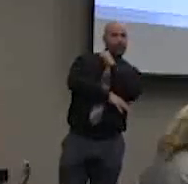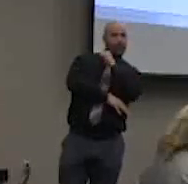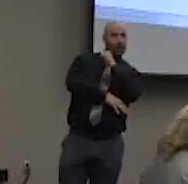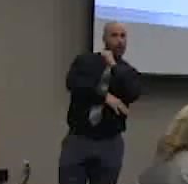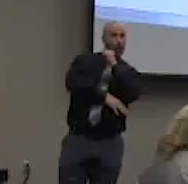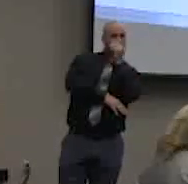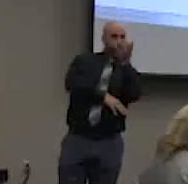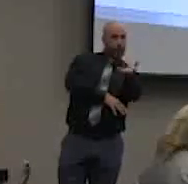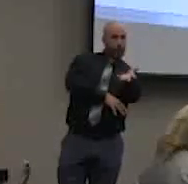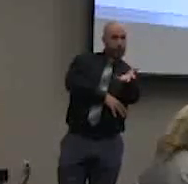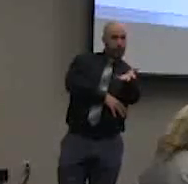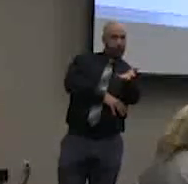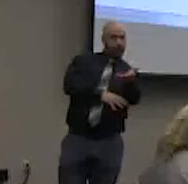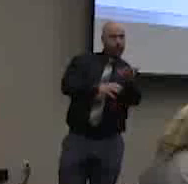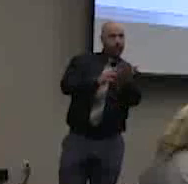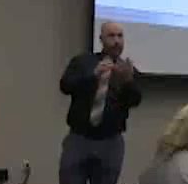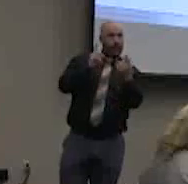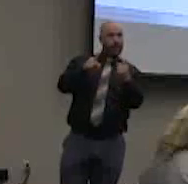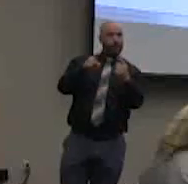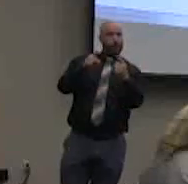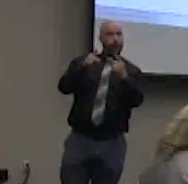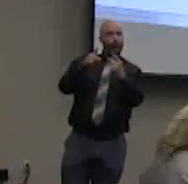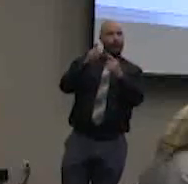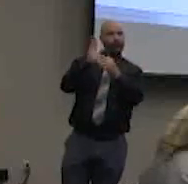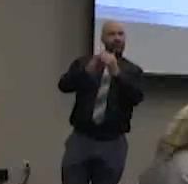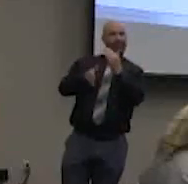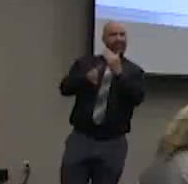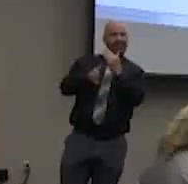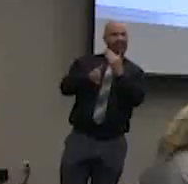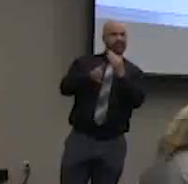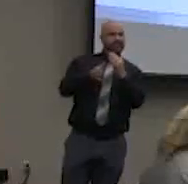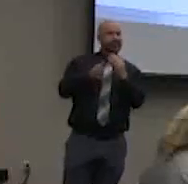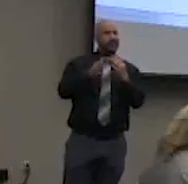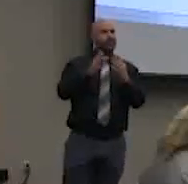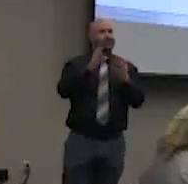is acutely aware. Some of you, bless you more than others.